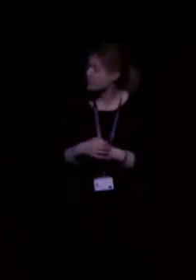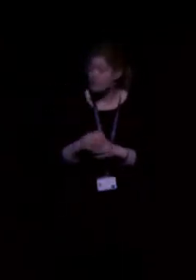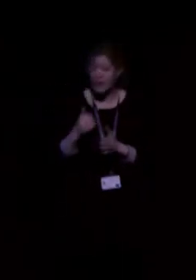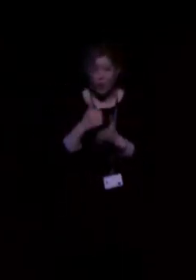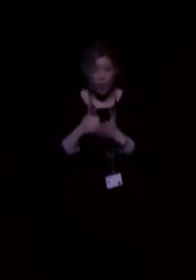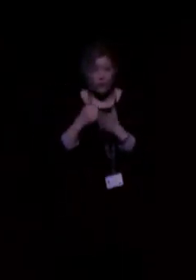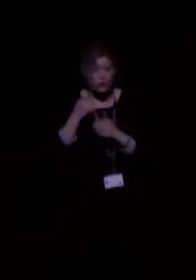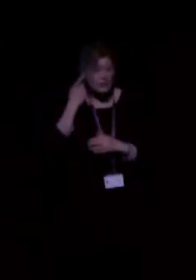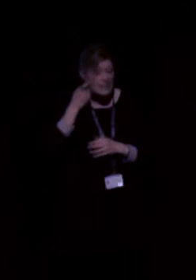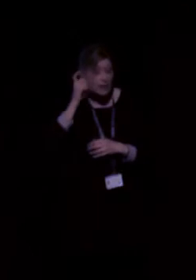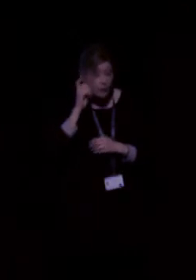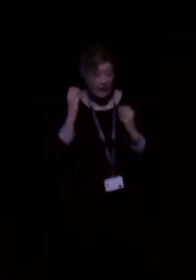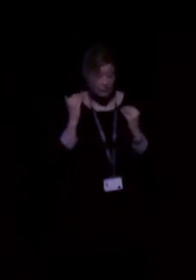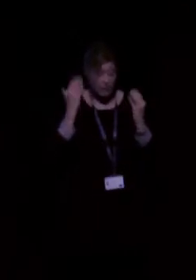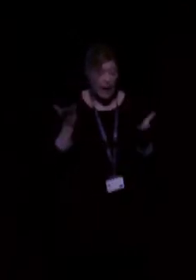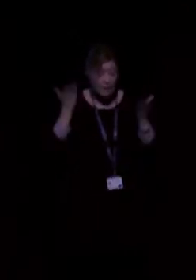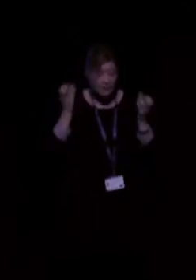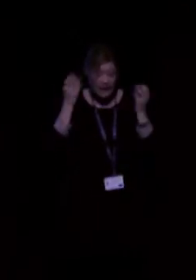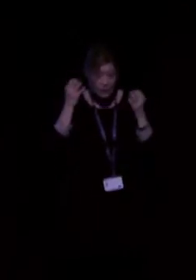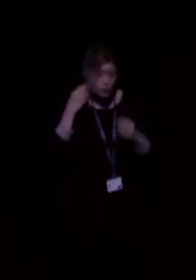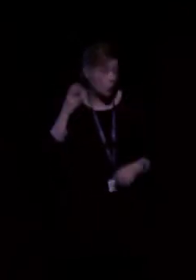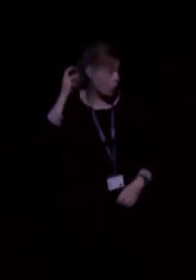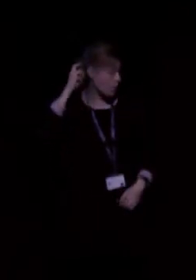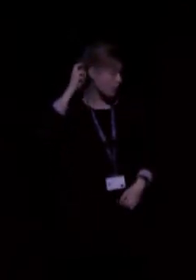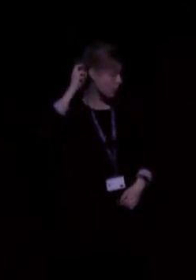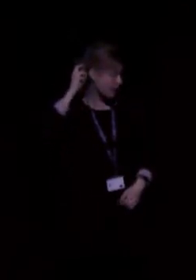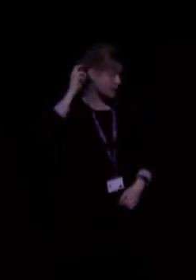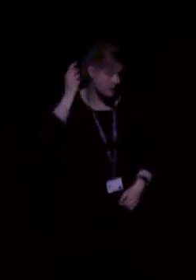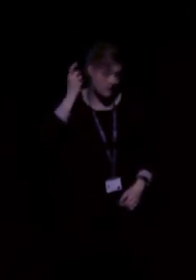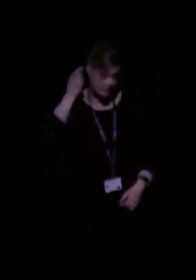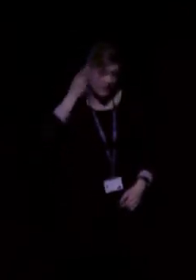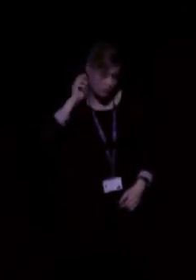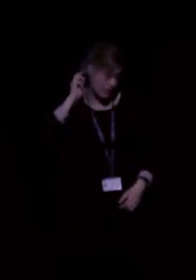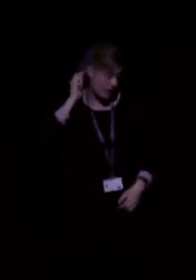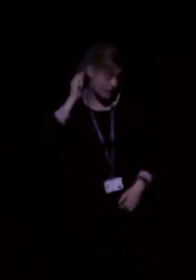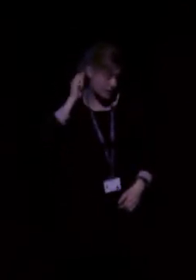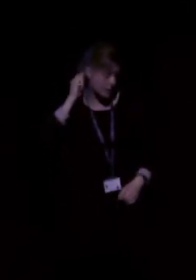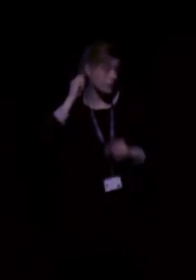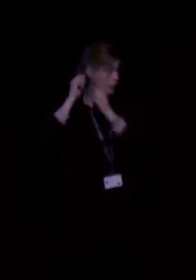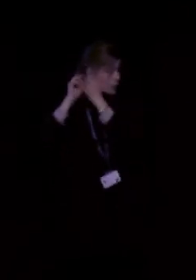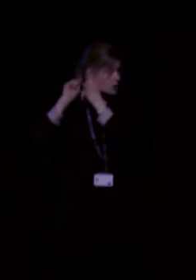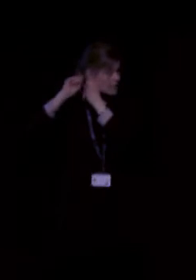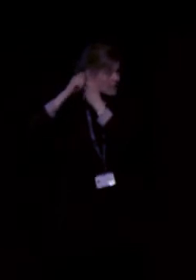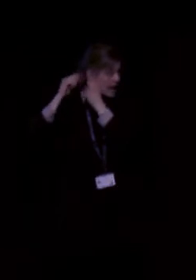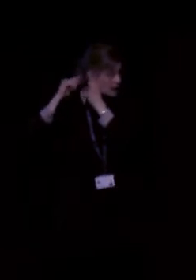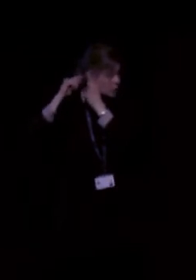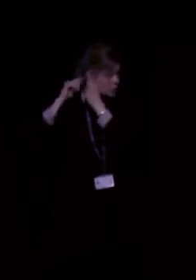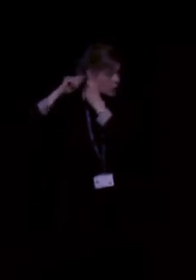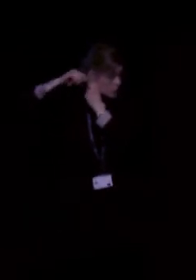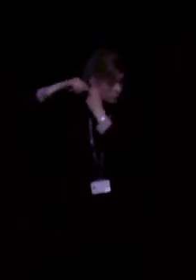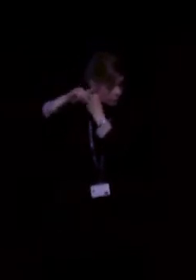something called a bone-anchored hearing aid, which is a device that can be attached to the skull to send signals through the skull directly to the inner